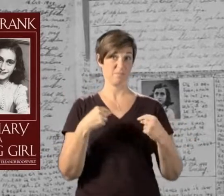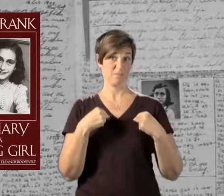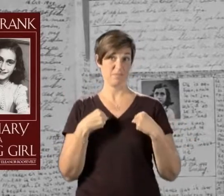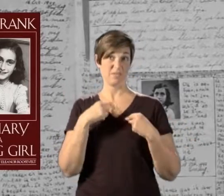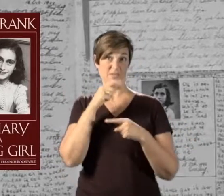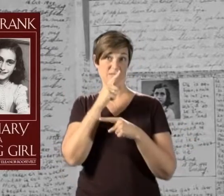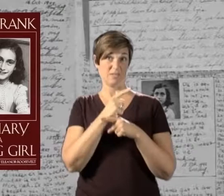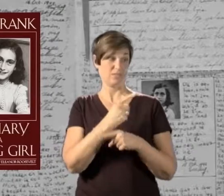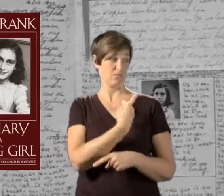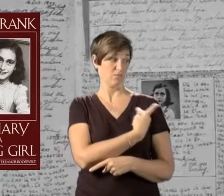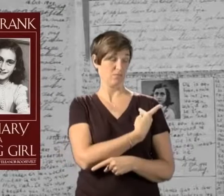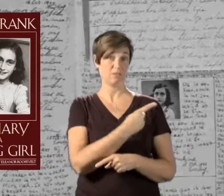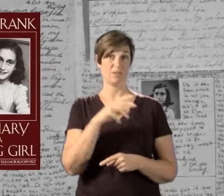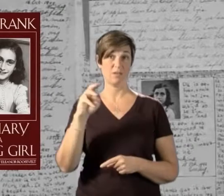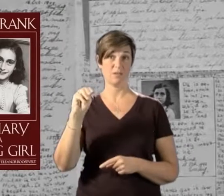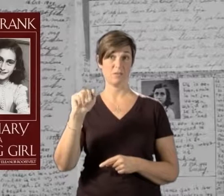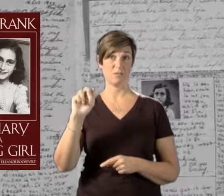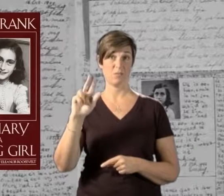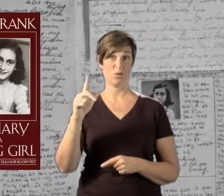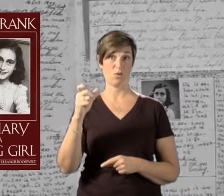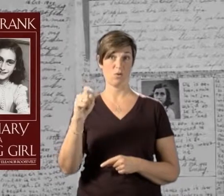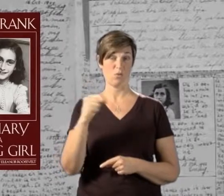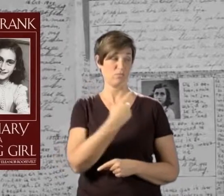Margot and I are getting a bit tired of our parents.